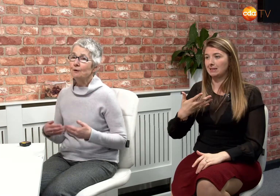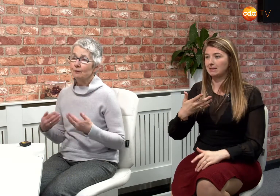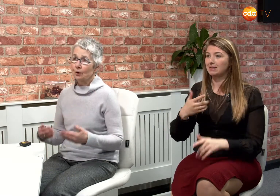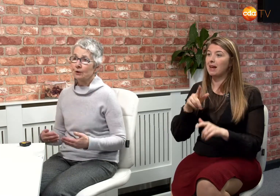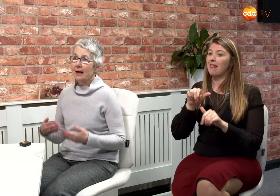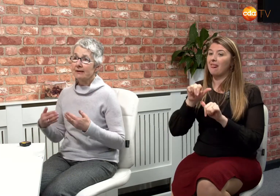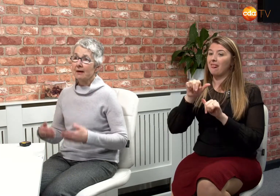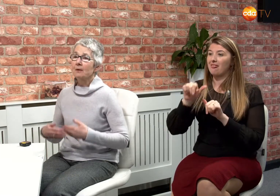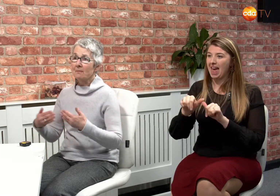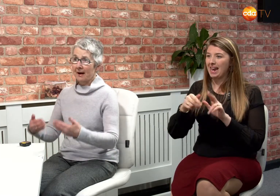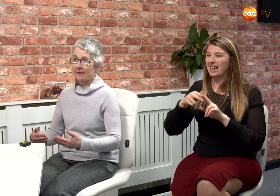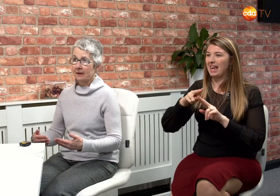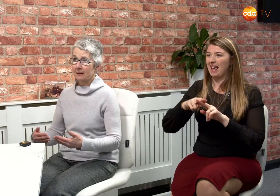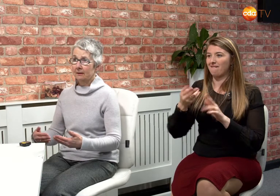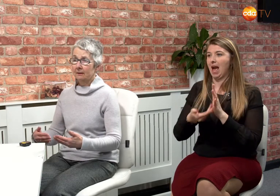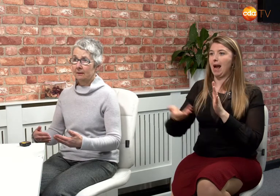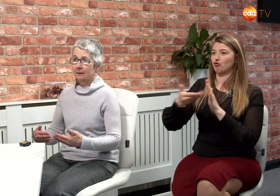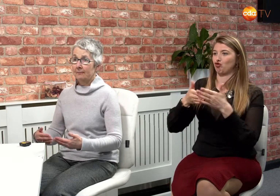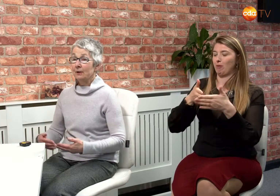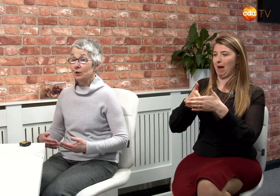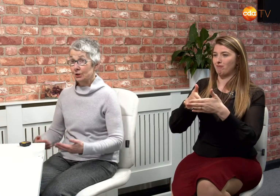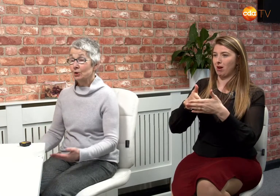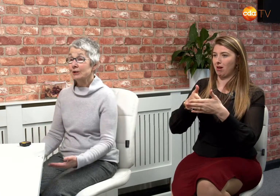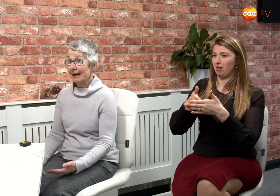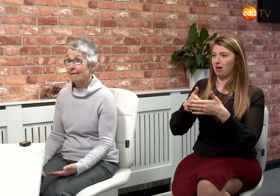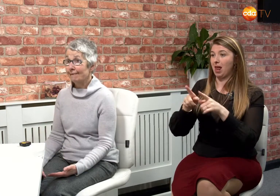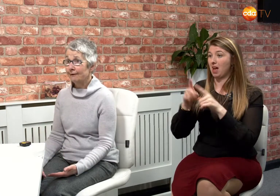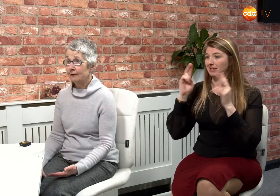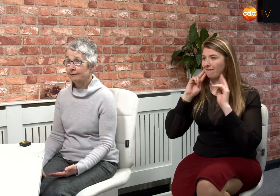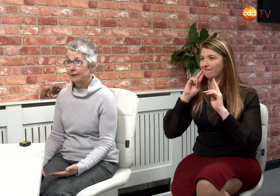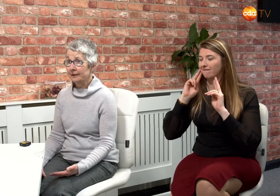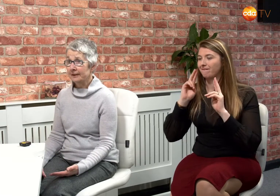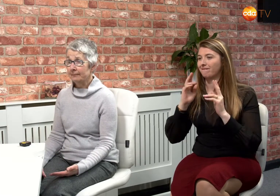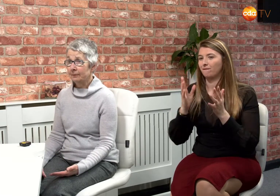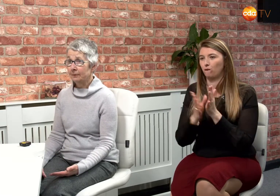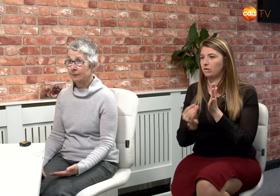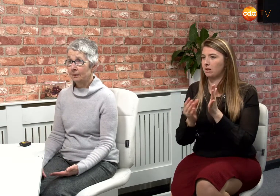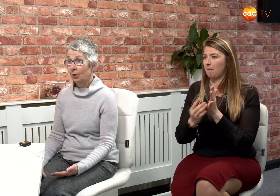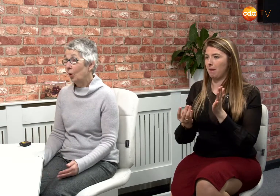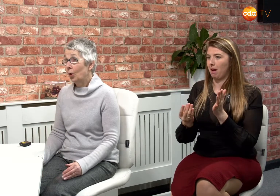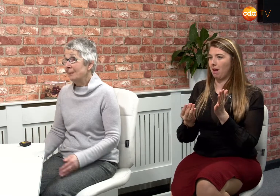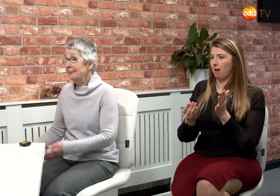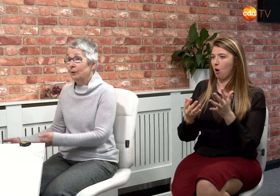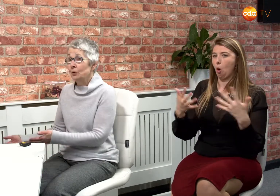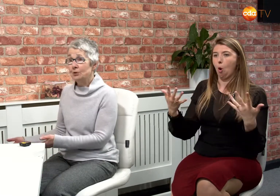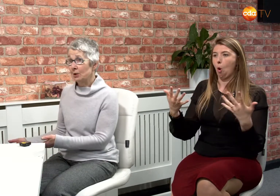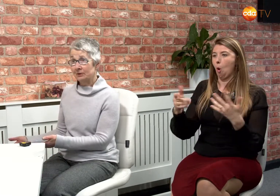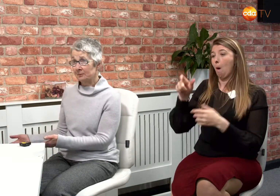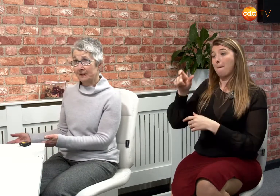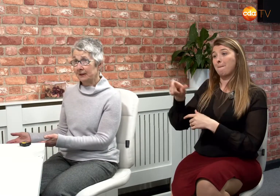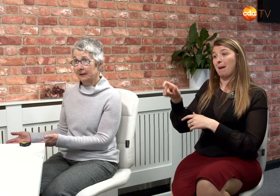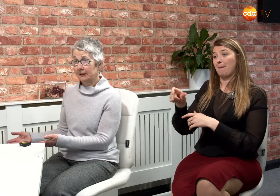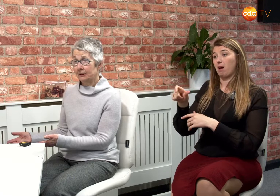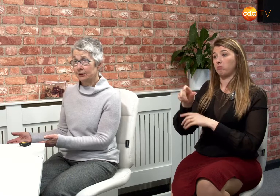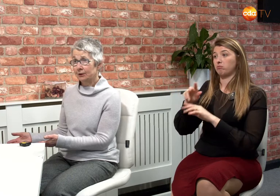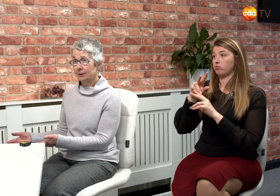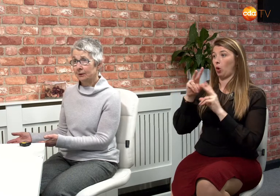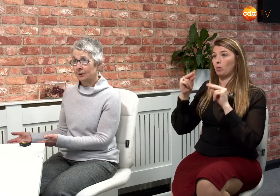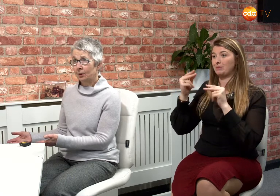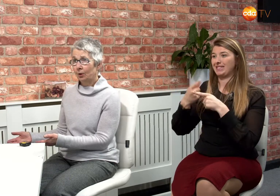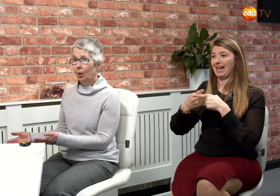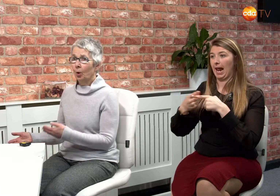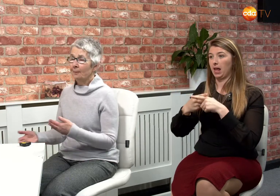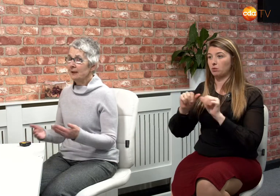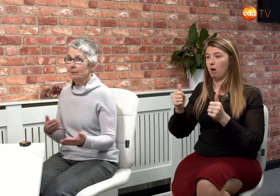And then if you've got another barrier, because you're deaf, for example, or people who don't speak